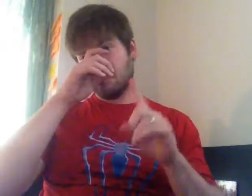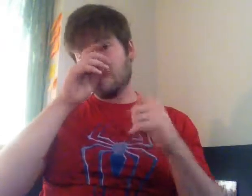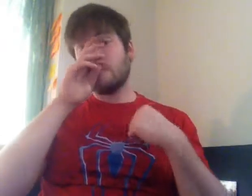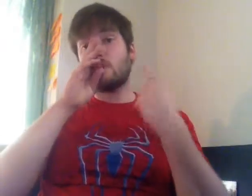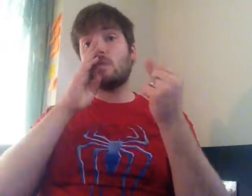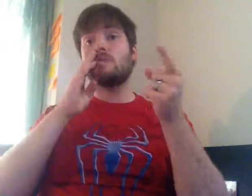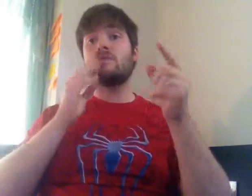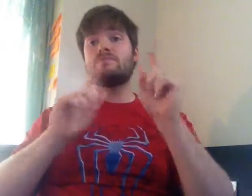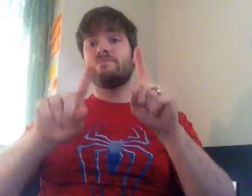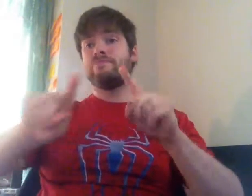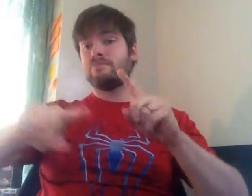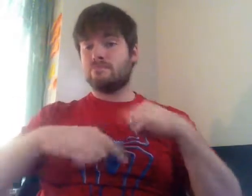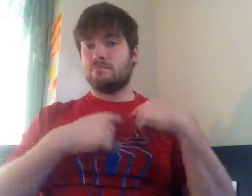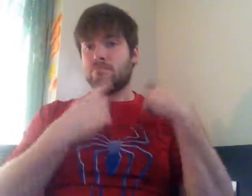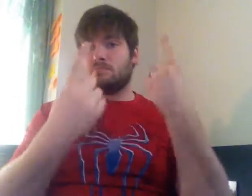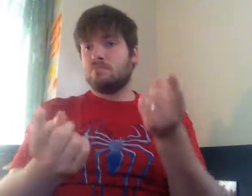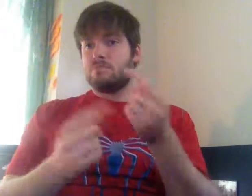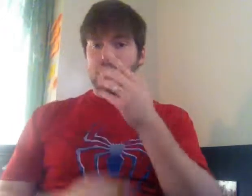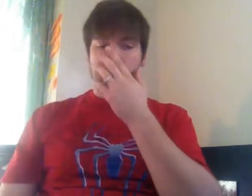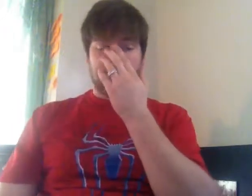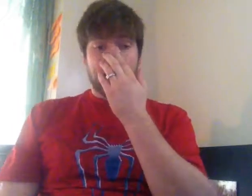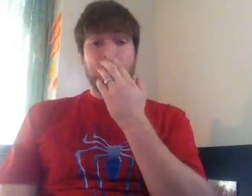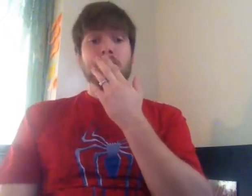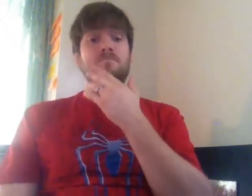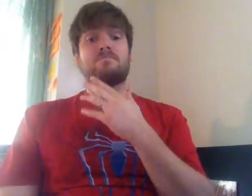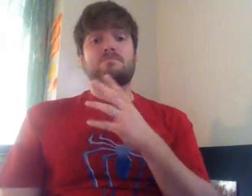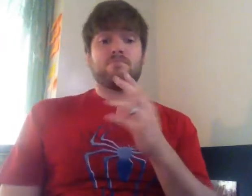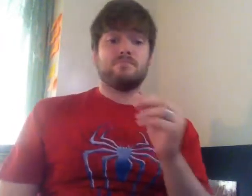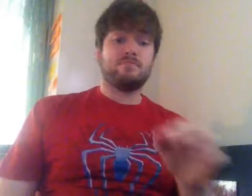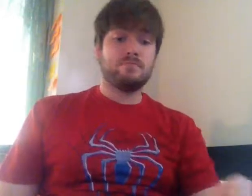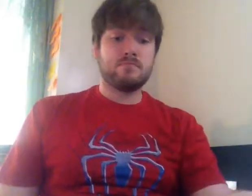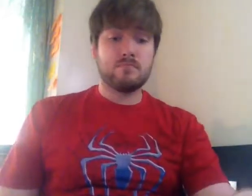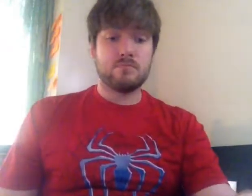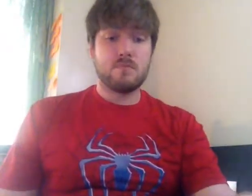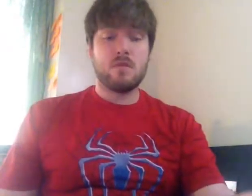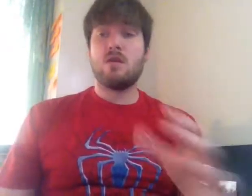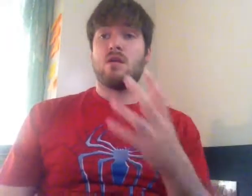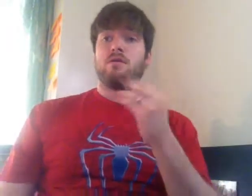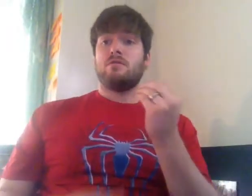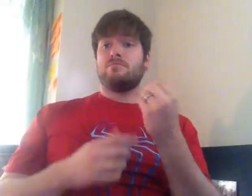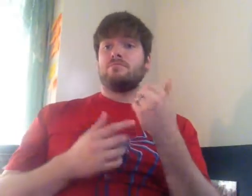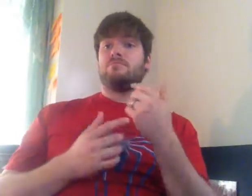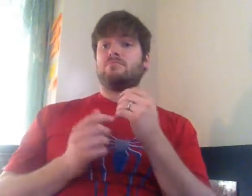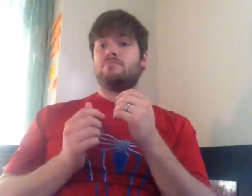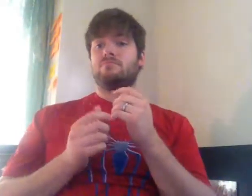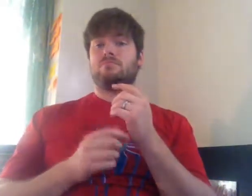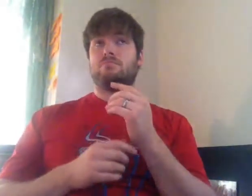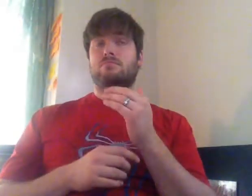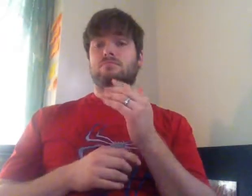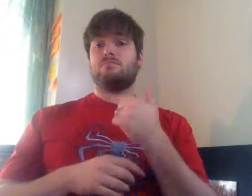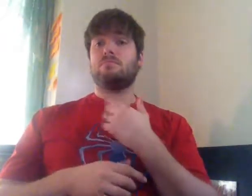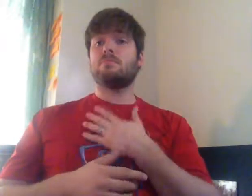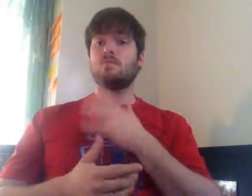conditions, but mostly looking at dry skies in those locations. So that's basically what we're looking at here for us as we move our way through the next couple of